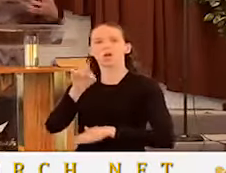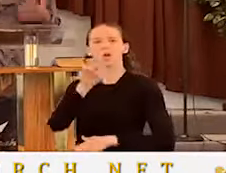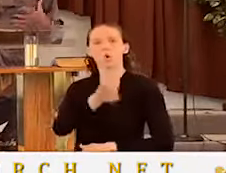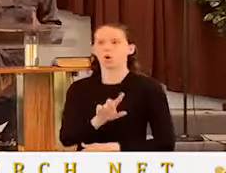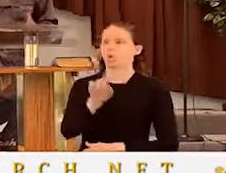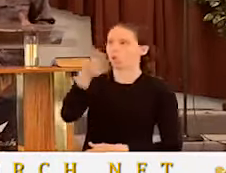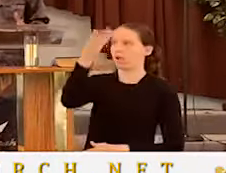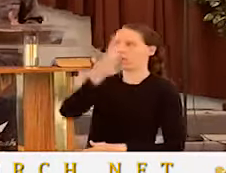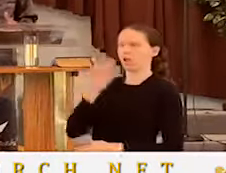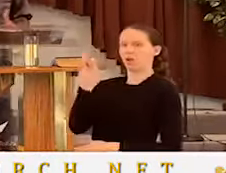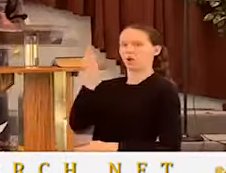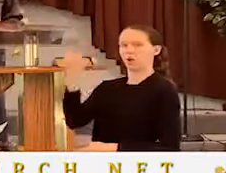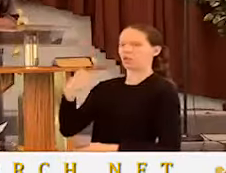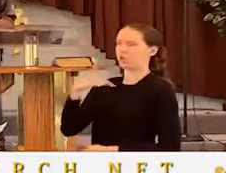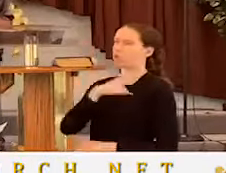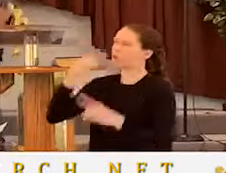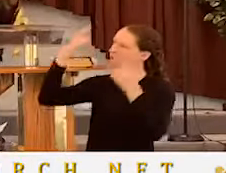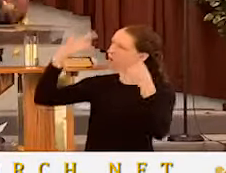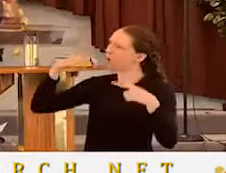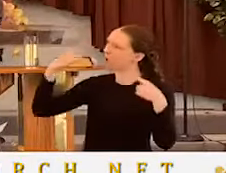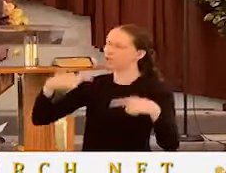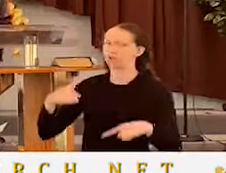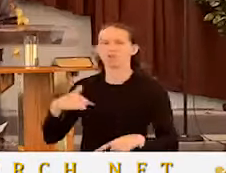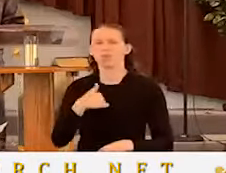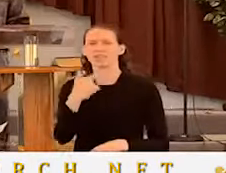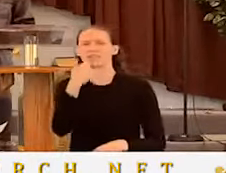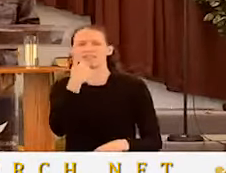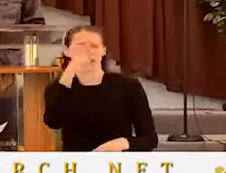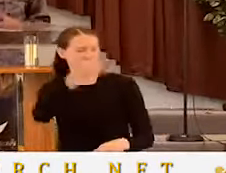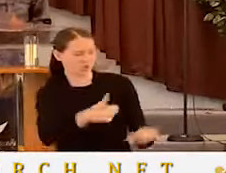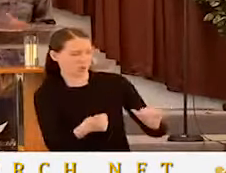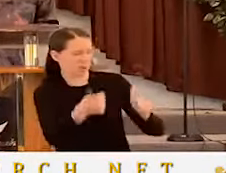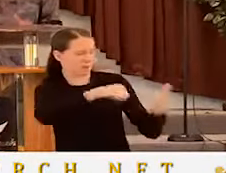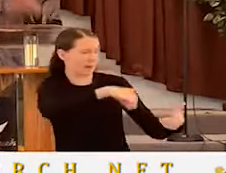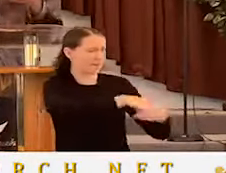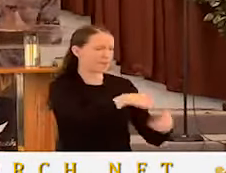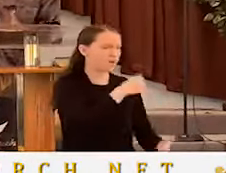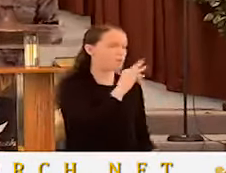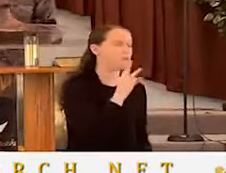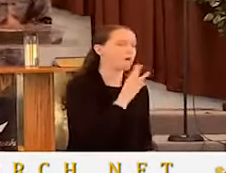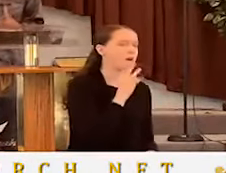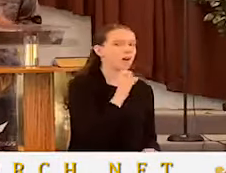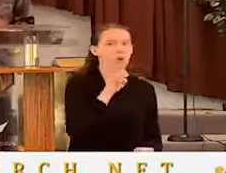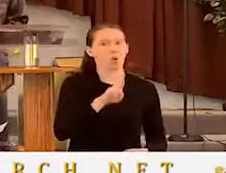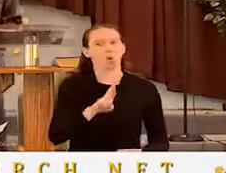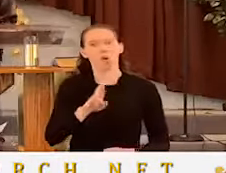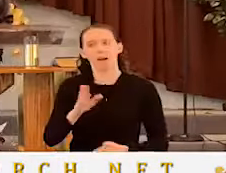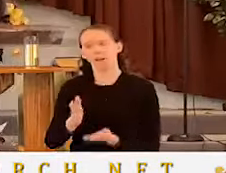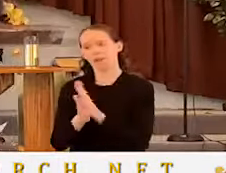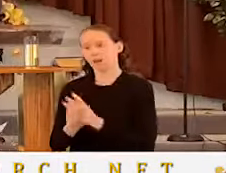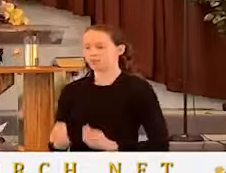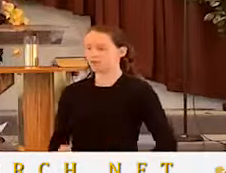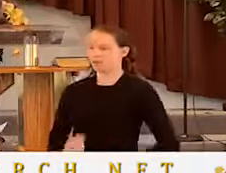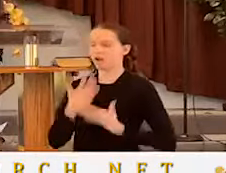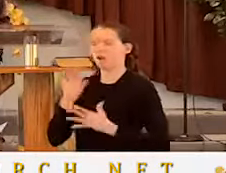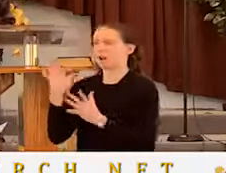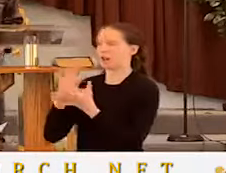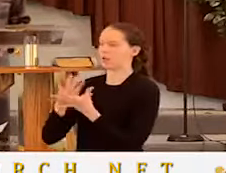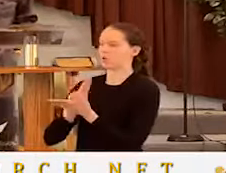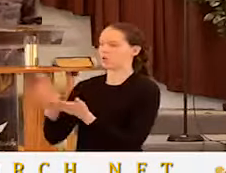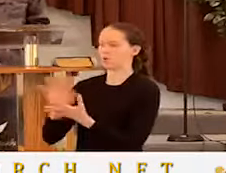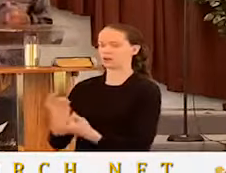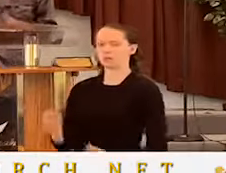God. We're still fighting over whether to be baptized in water or whether to be filled with the Spirit. We're